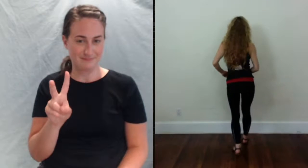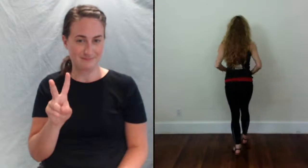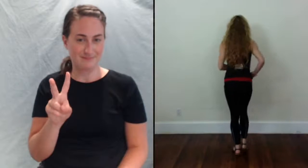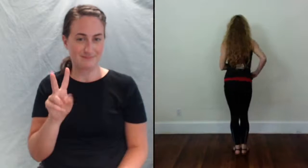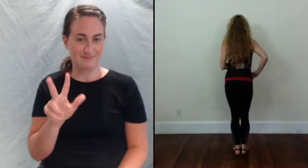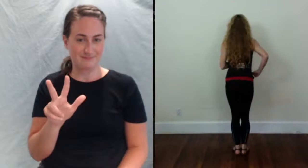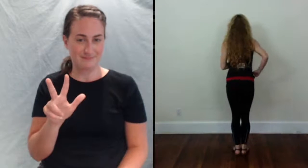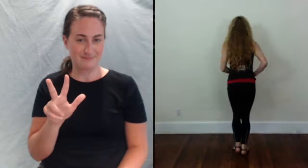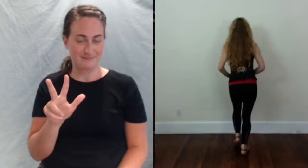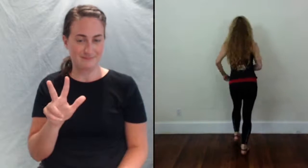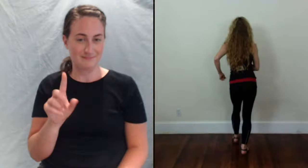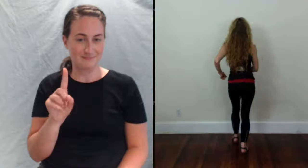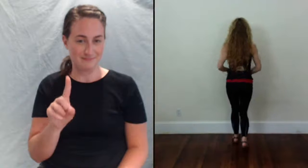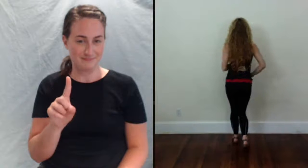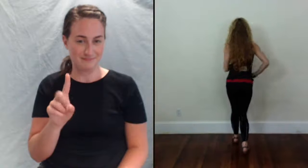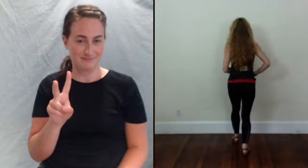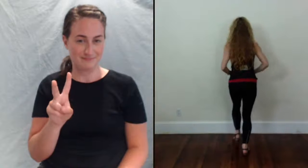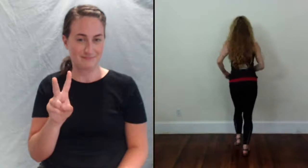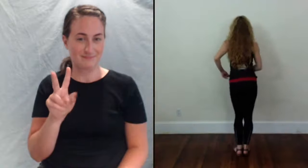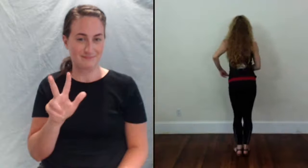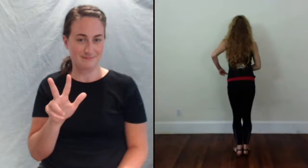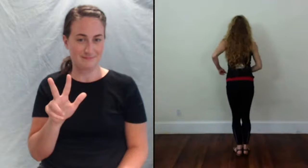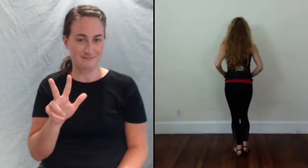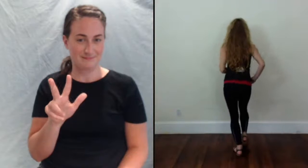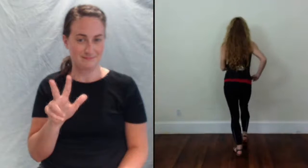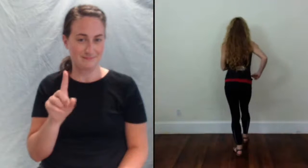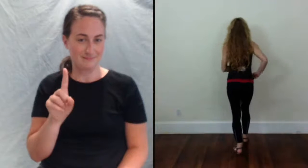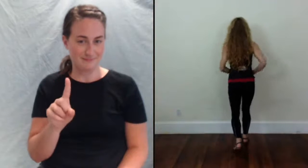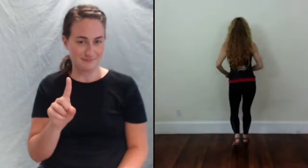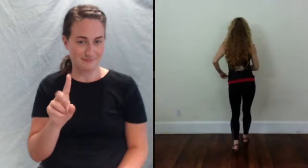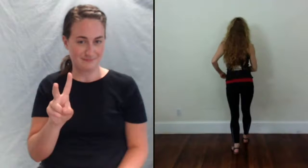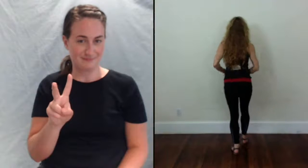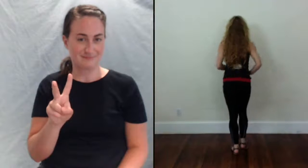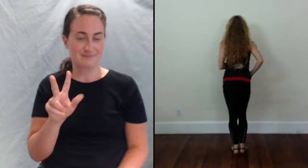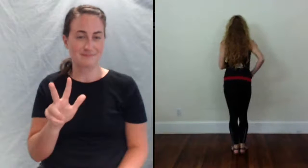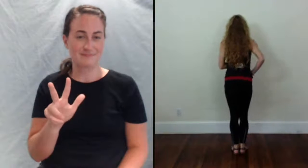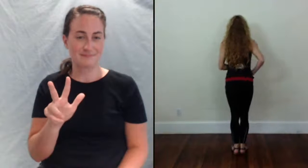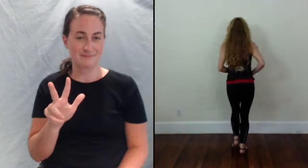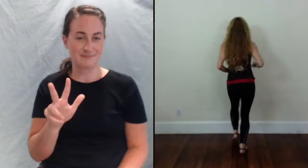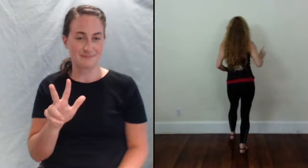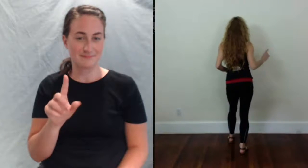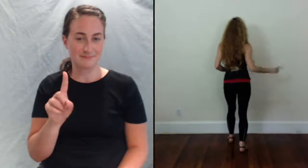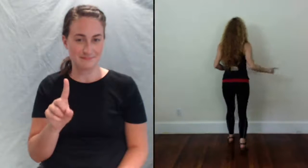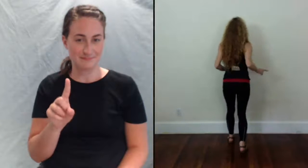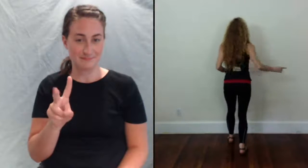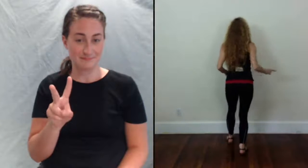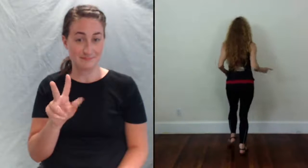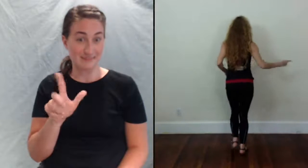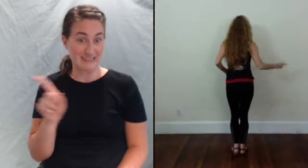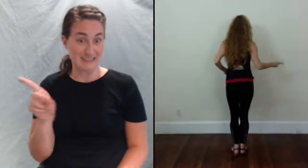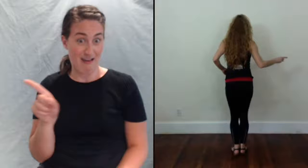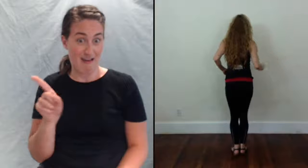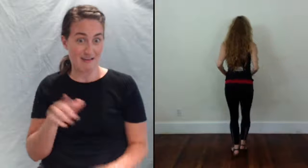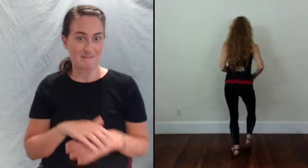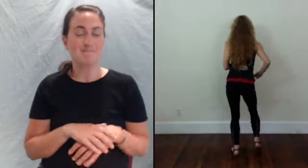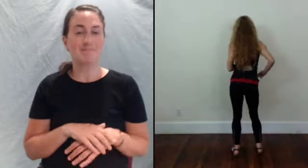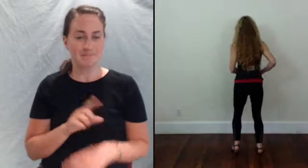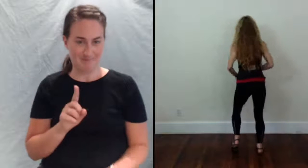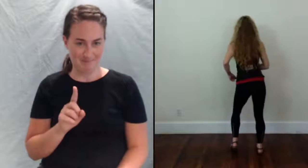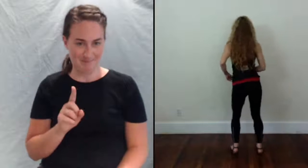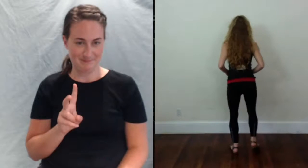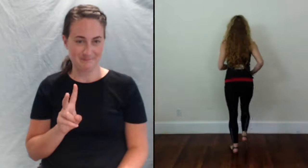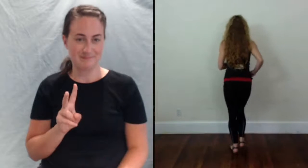front and front and front and front. To the side